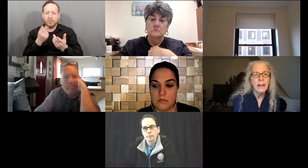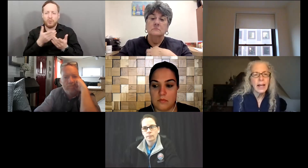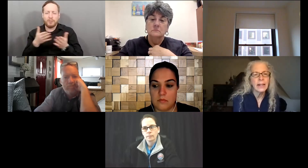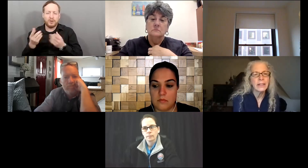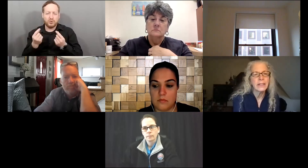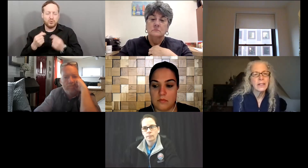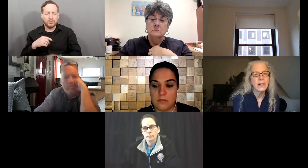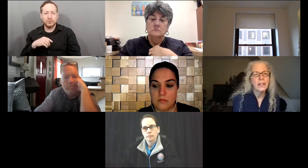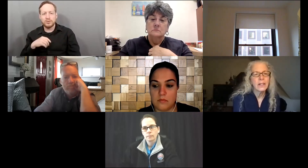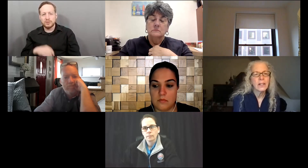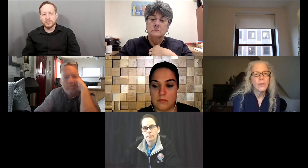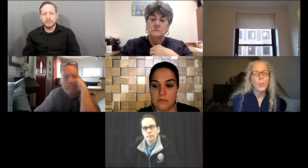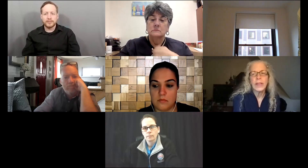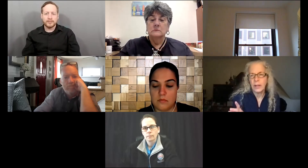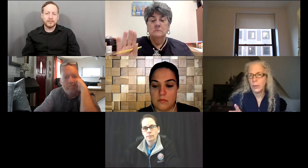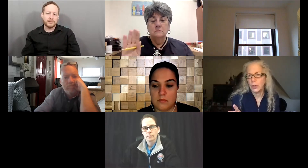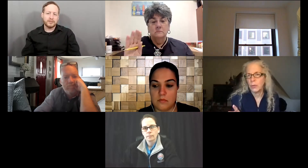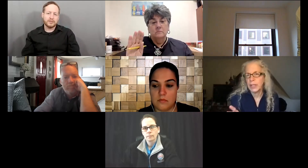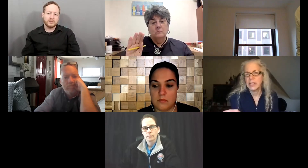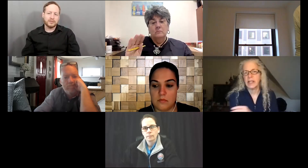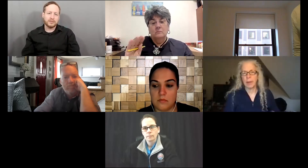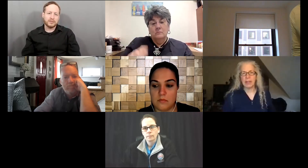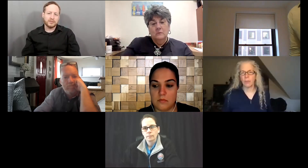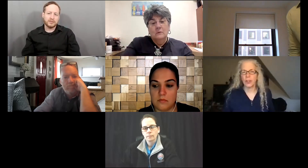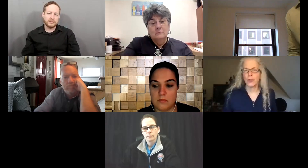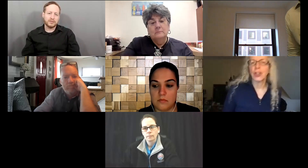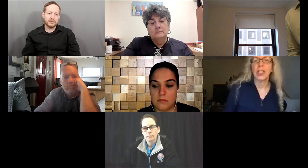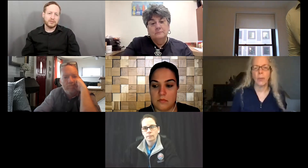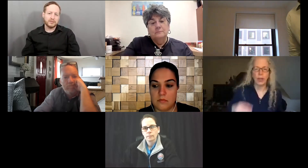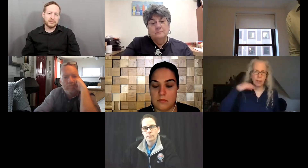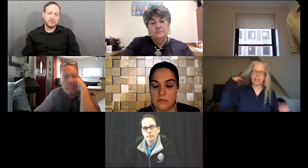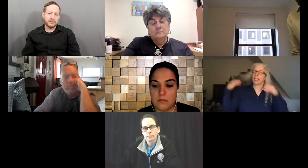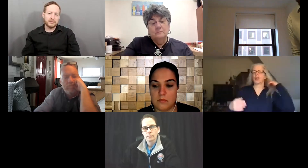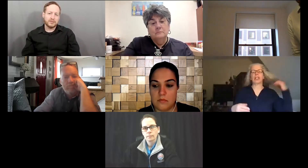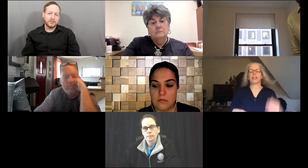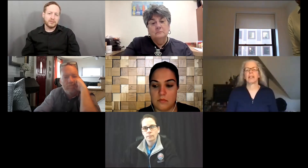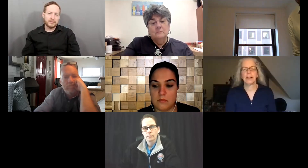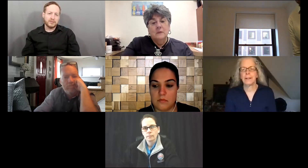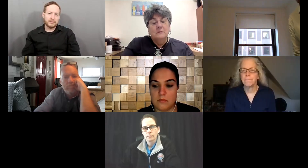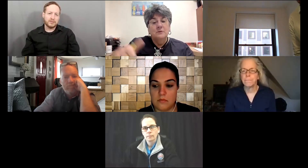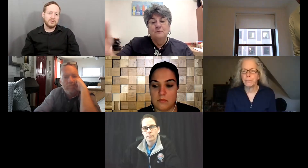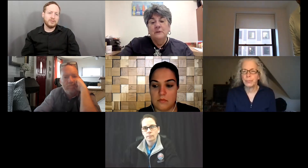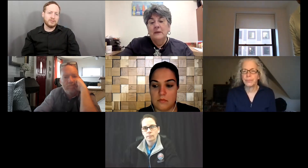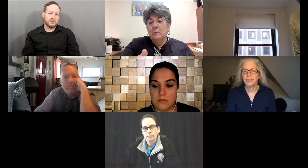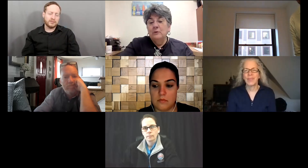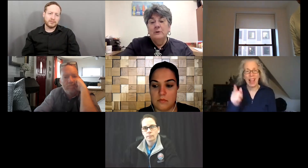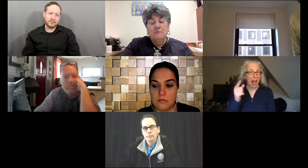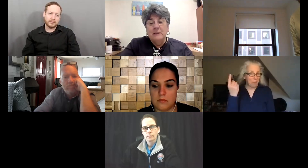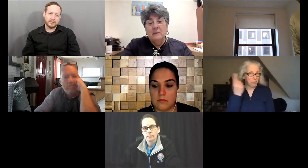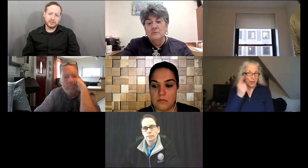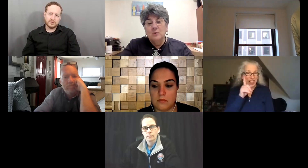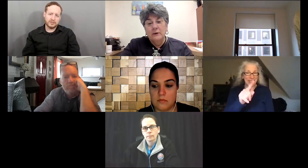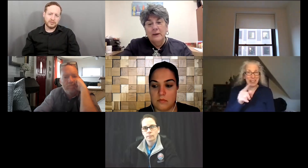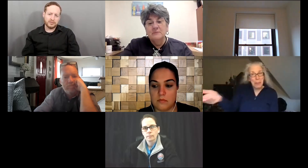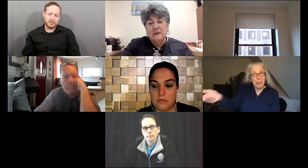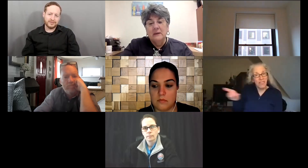in and what they would do, because there might be some restrictions on what their potential is. Do you feel like we could invite